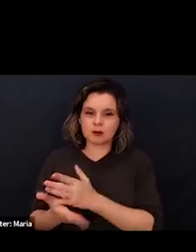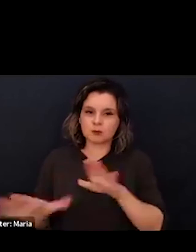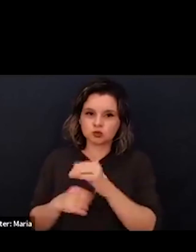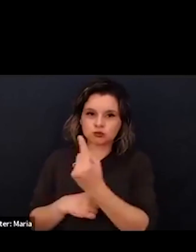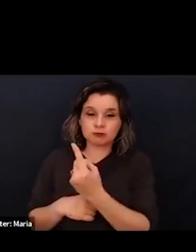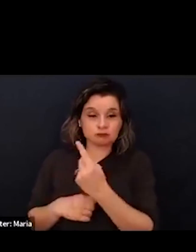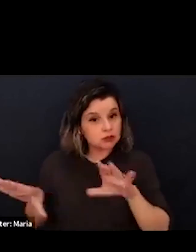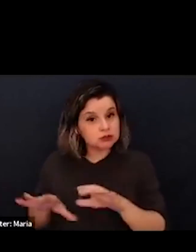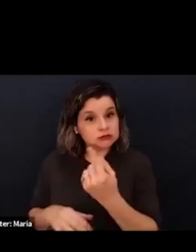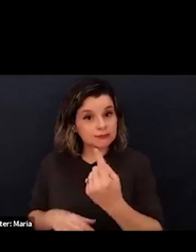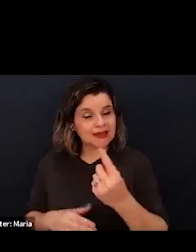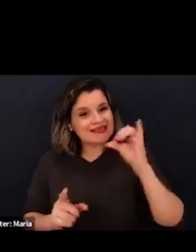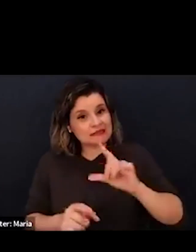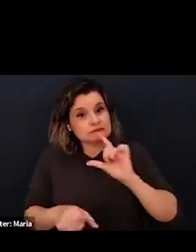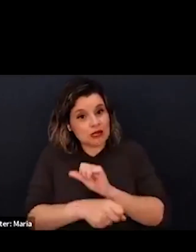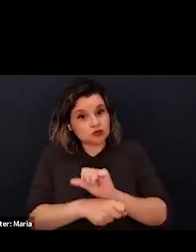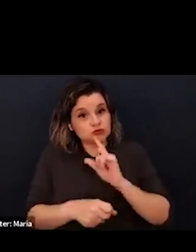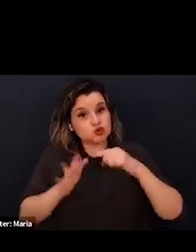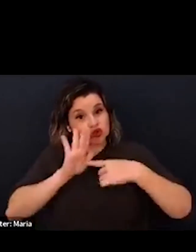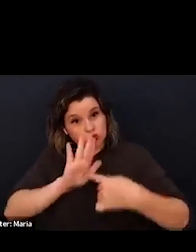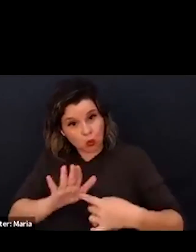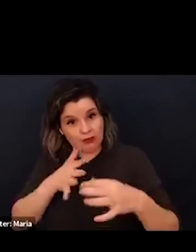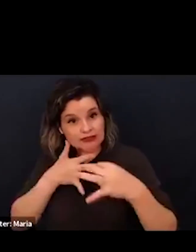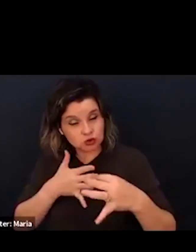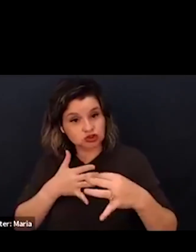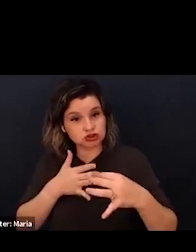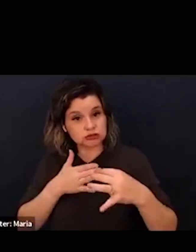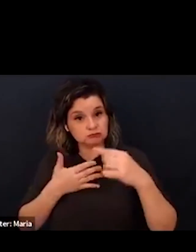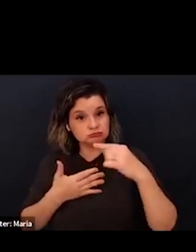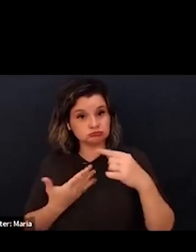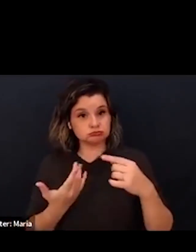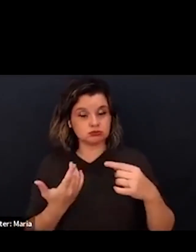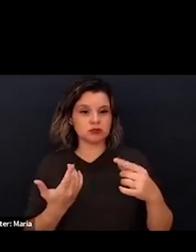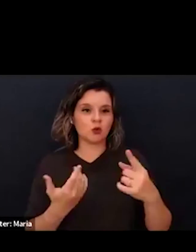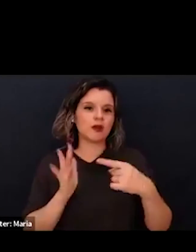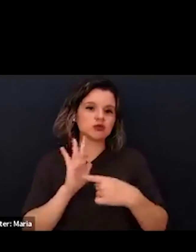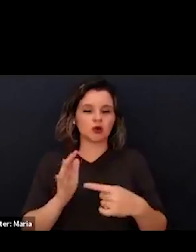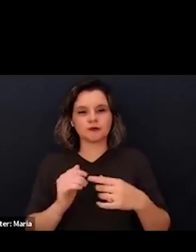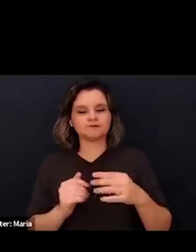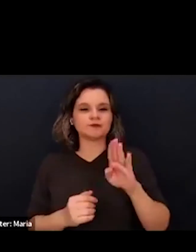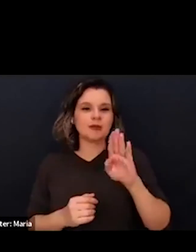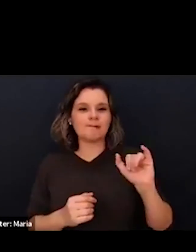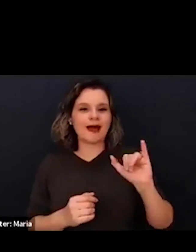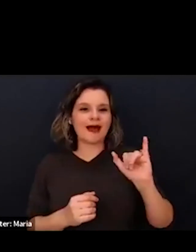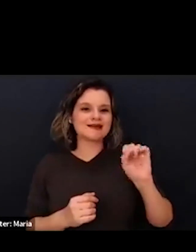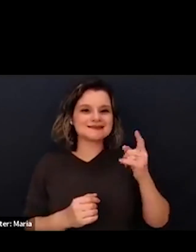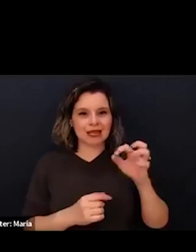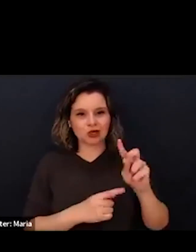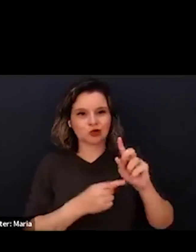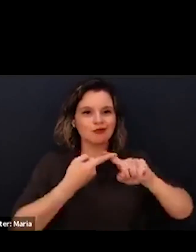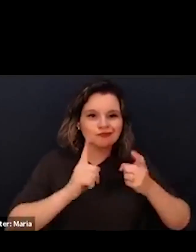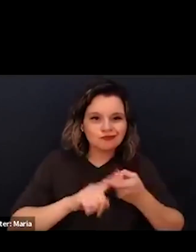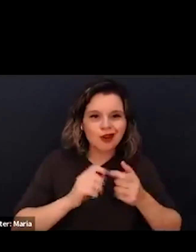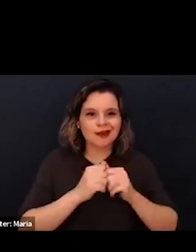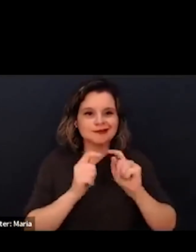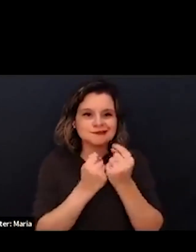did something. That's executing a leadership protocol. So if you can define what I call bystander, which is another form of saying a friend, a teammate, a